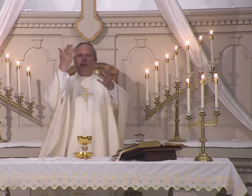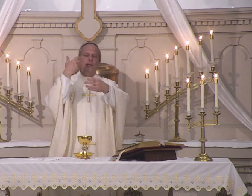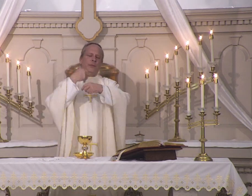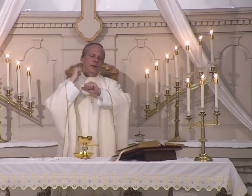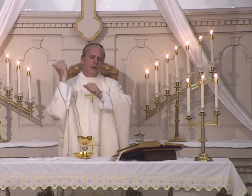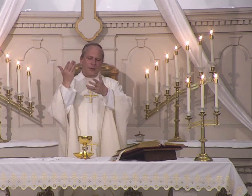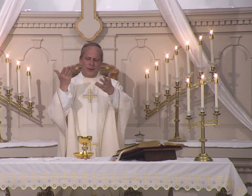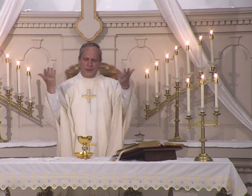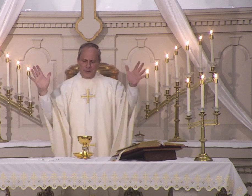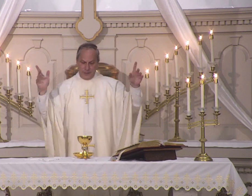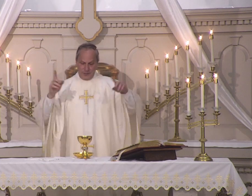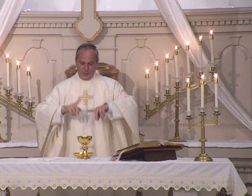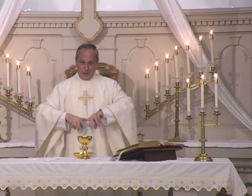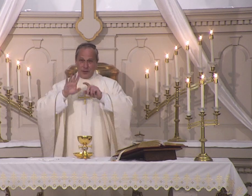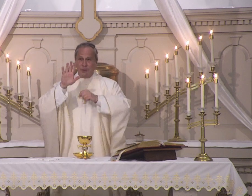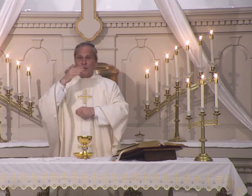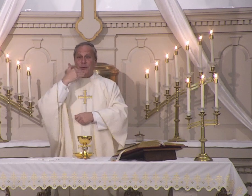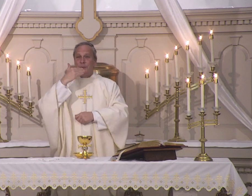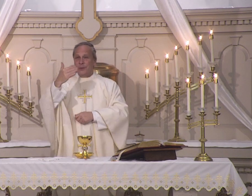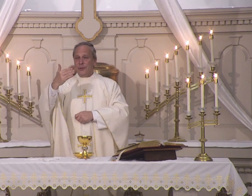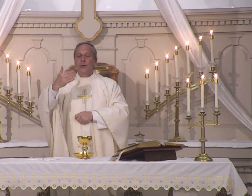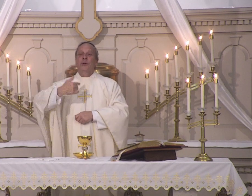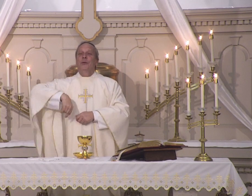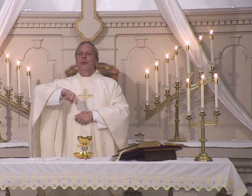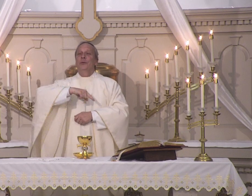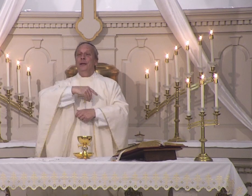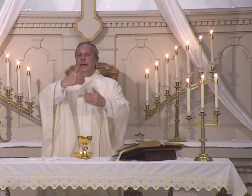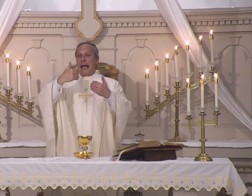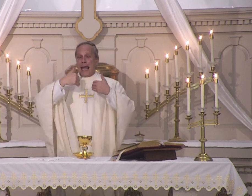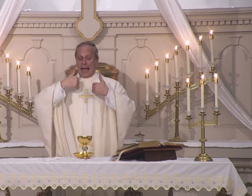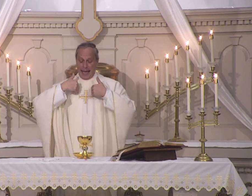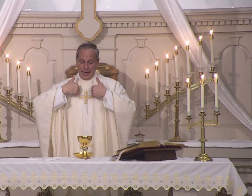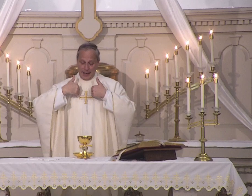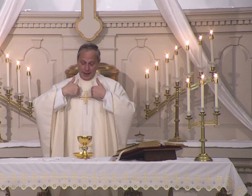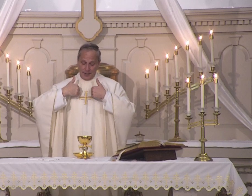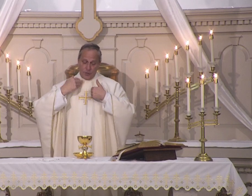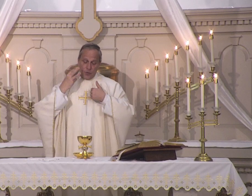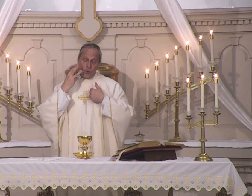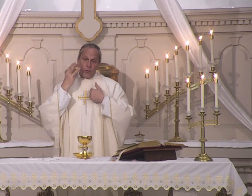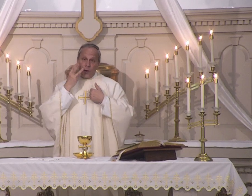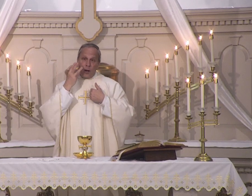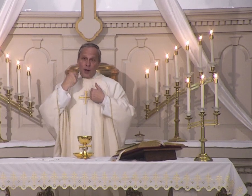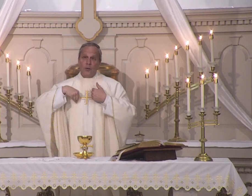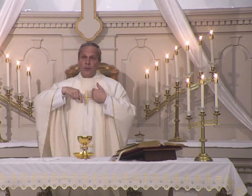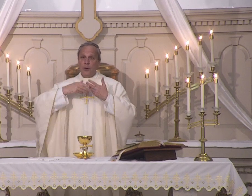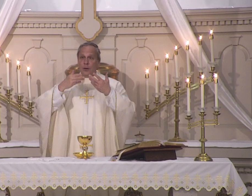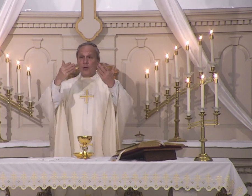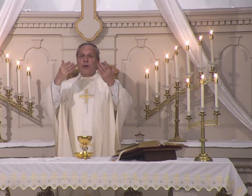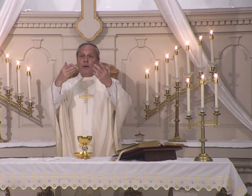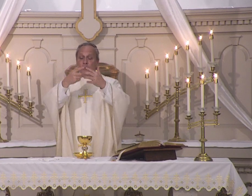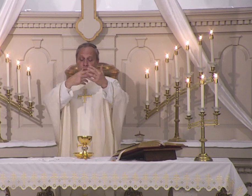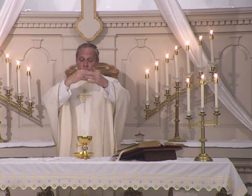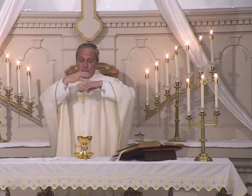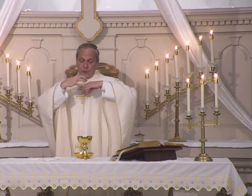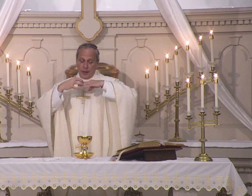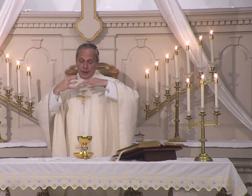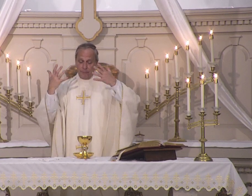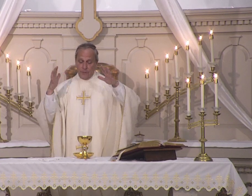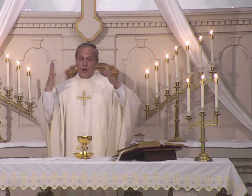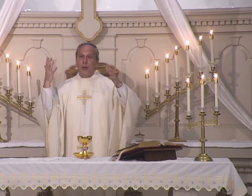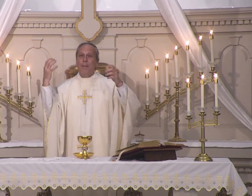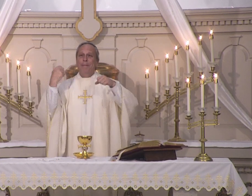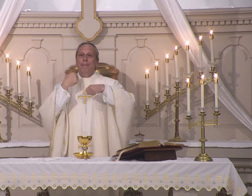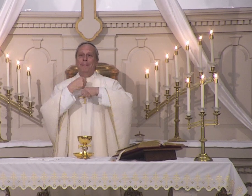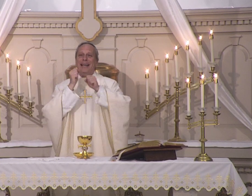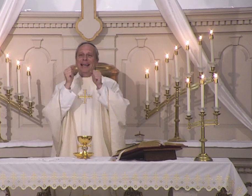Blessed are you, Lord God of all creation, for through your goodness we have received the wine we offer you, fruit